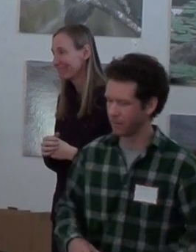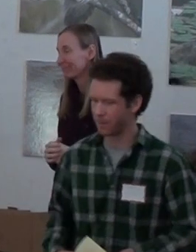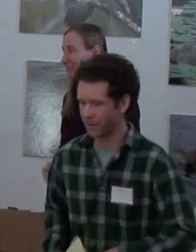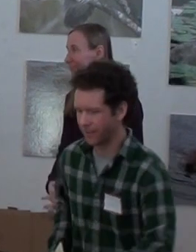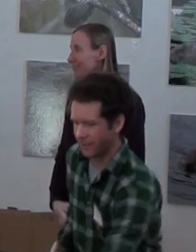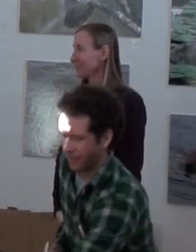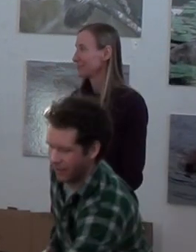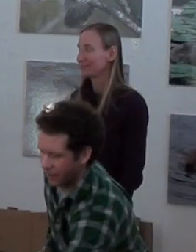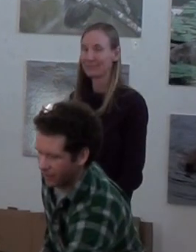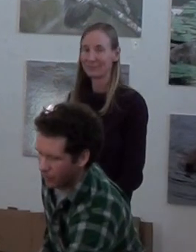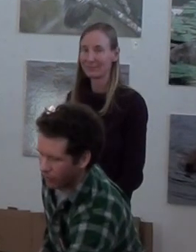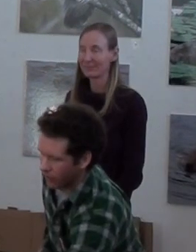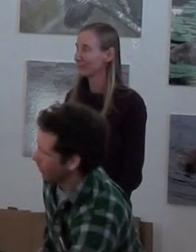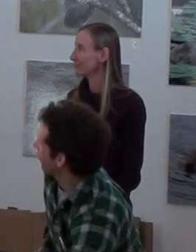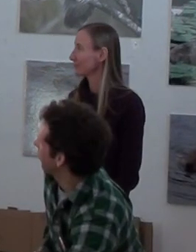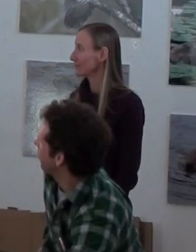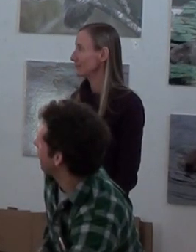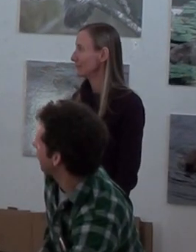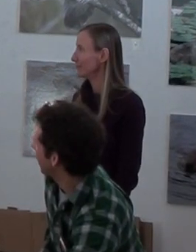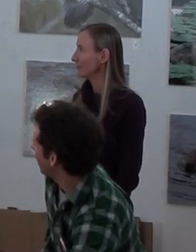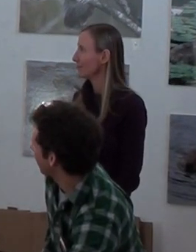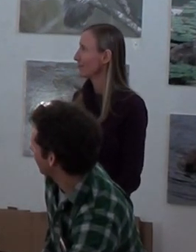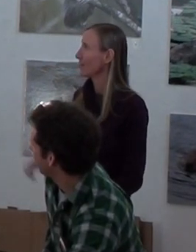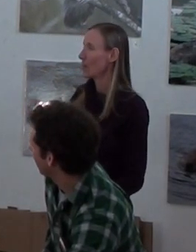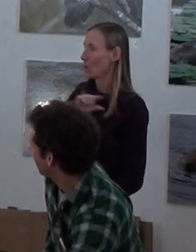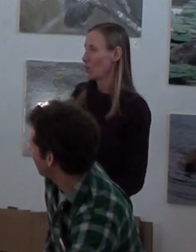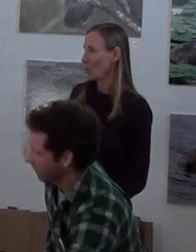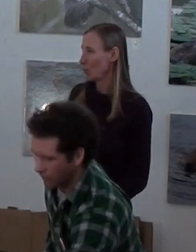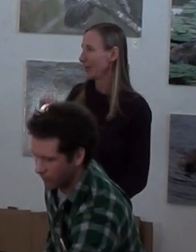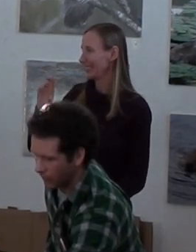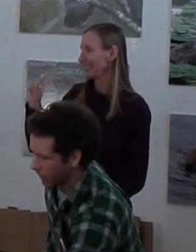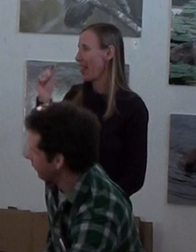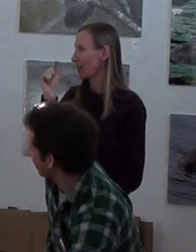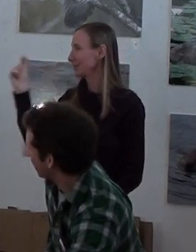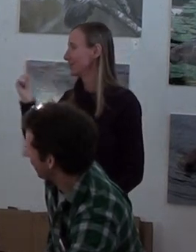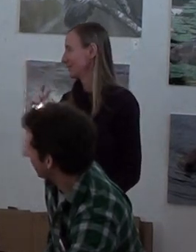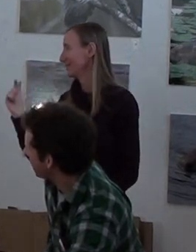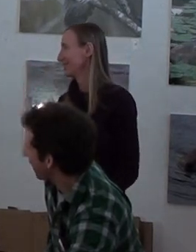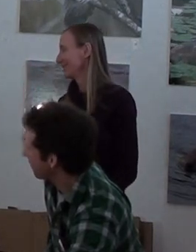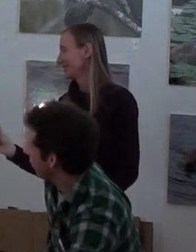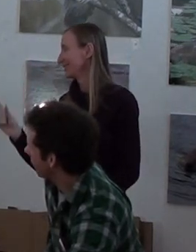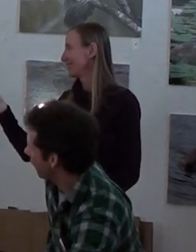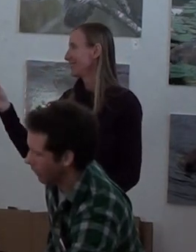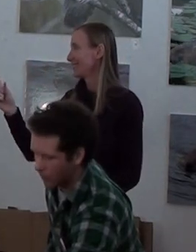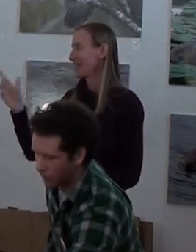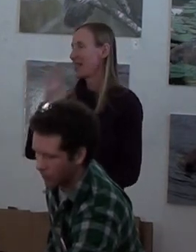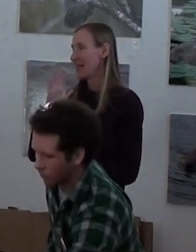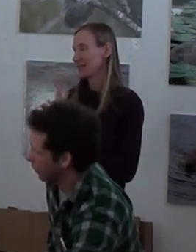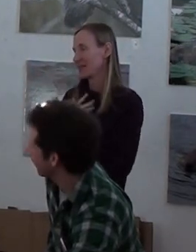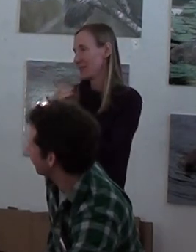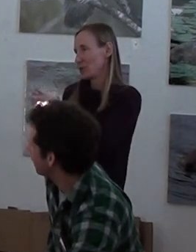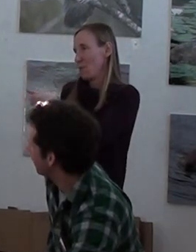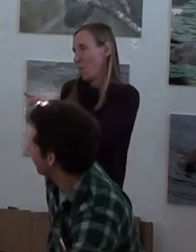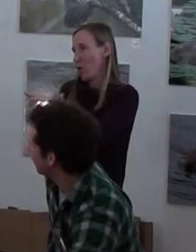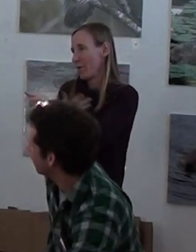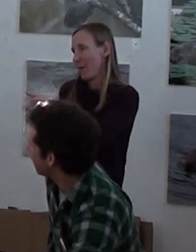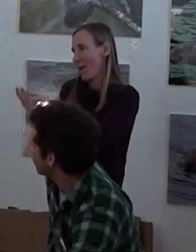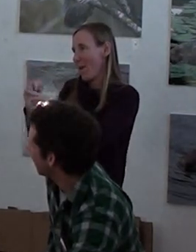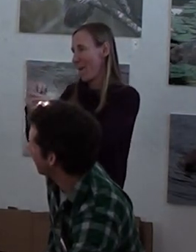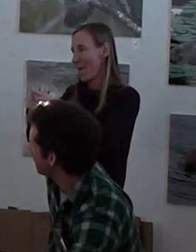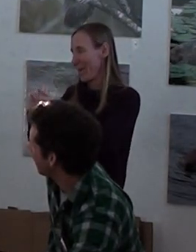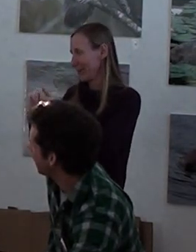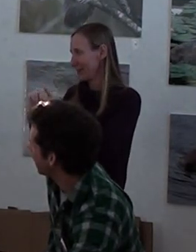work. Just gonna go through queen cells. That's kind of like the backbone of my whole apiary, is breeding queens